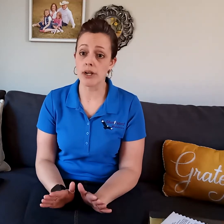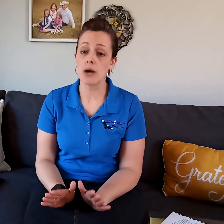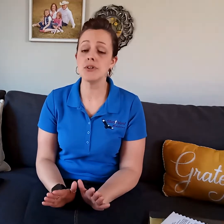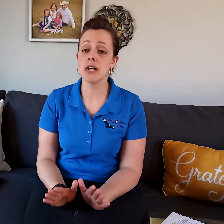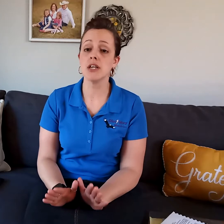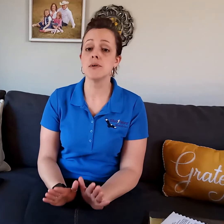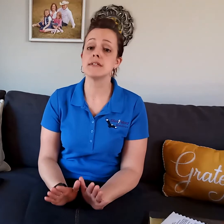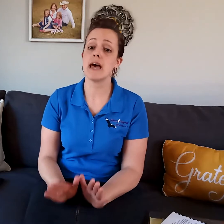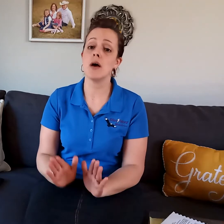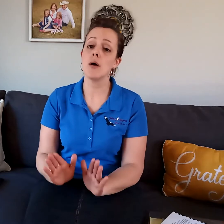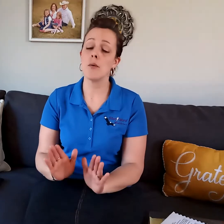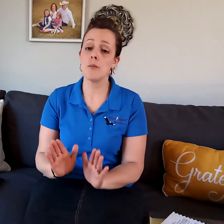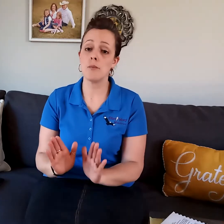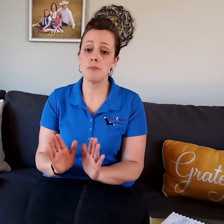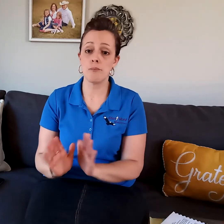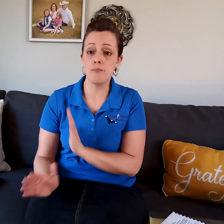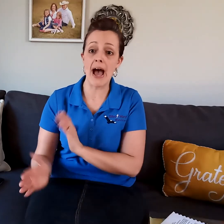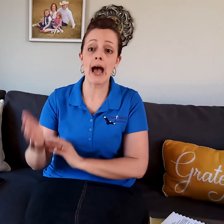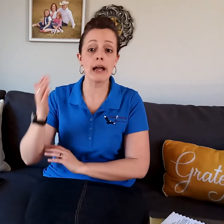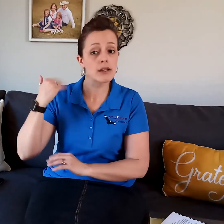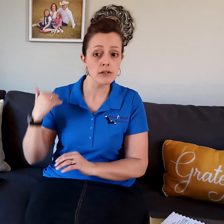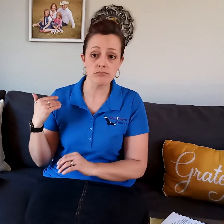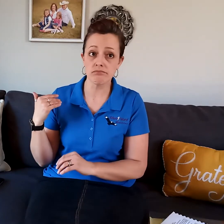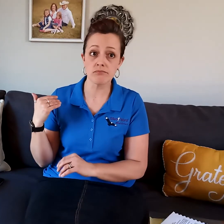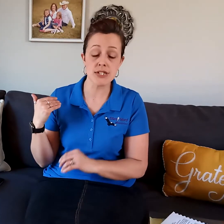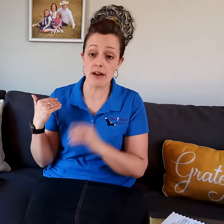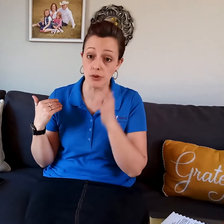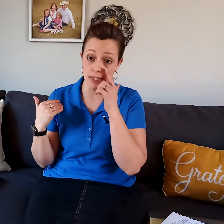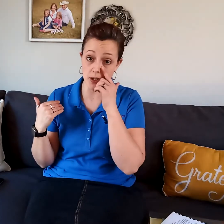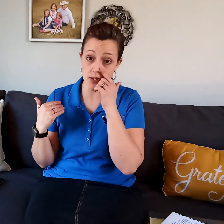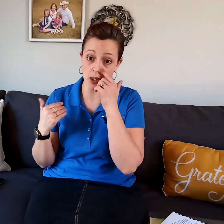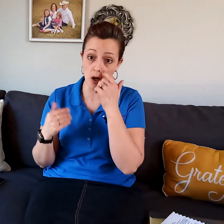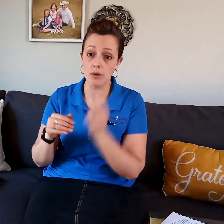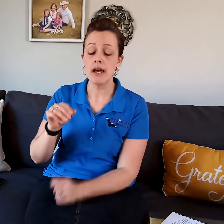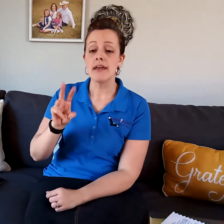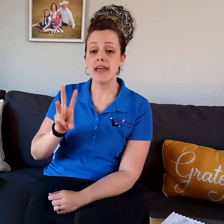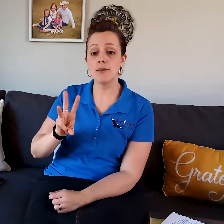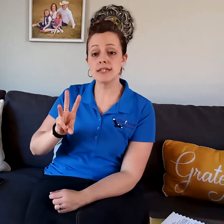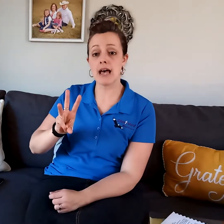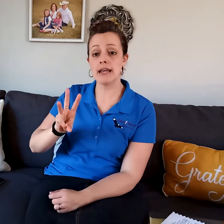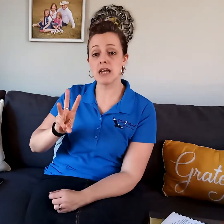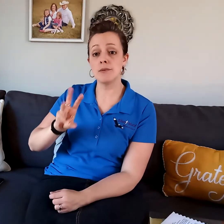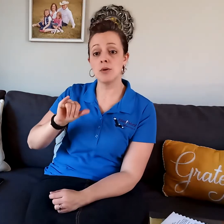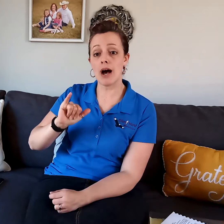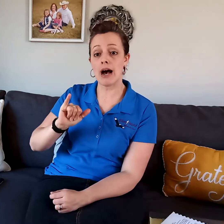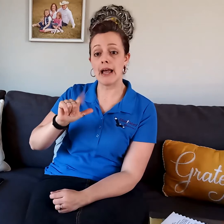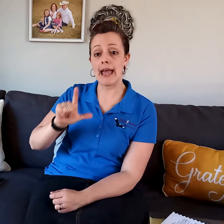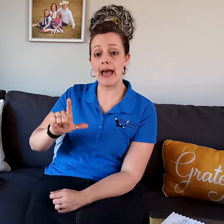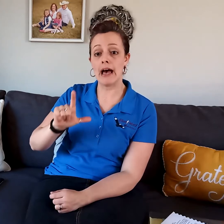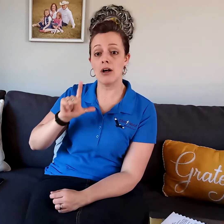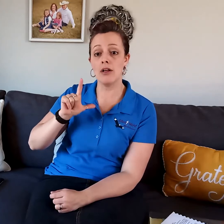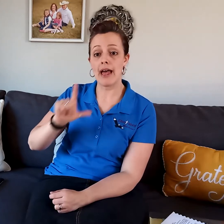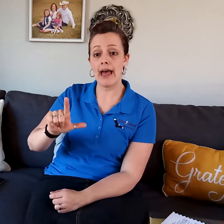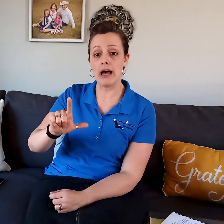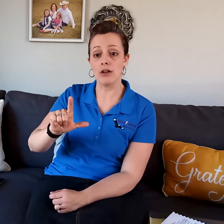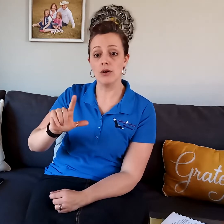will tell you is that back several years ago, they would sign W-I-L-L